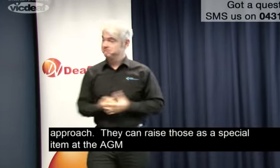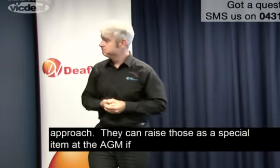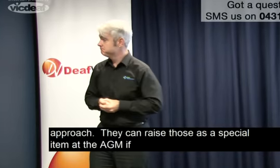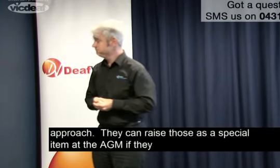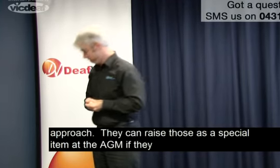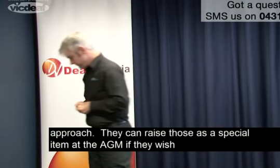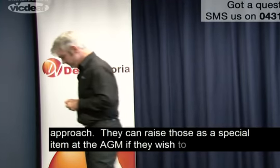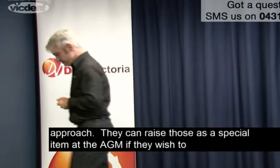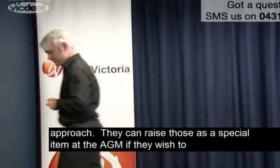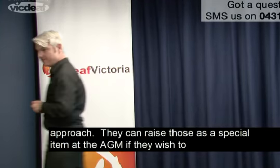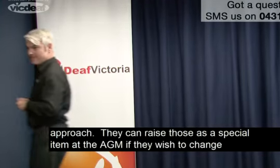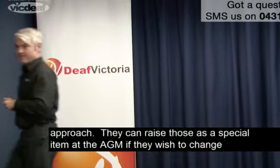because it's your organisation.